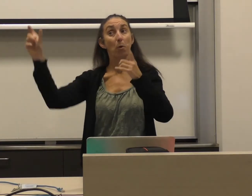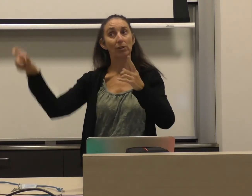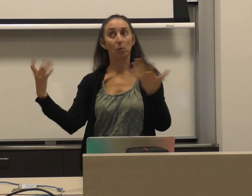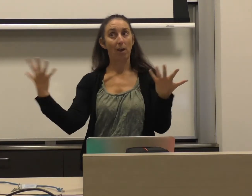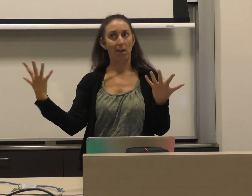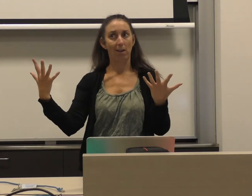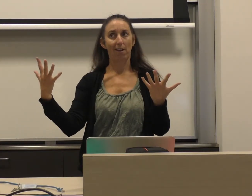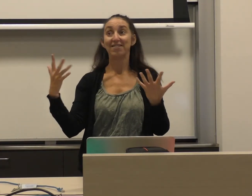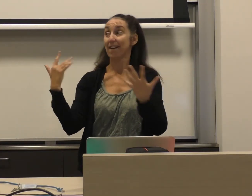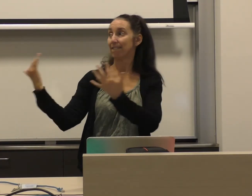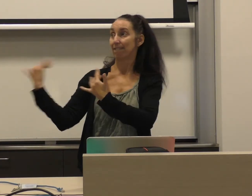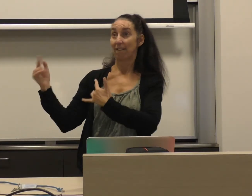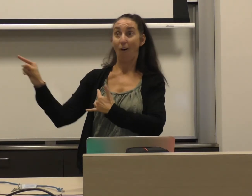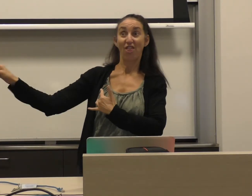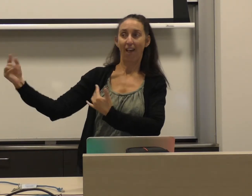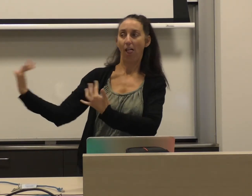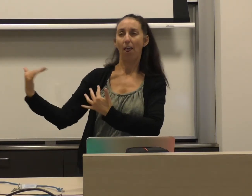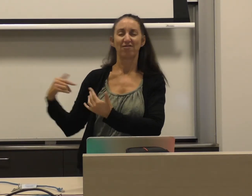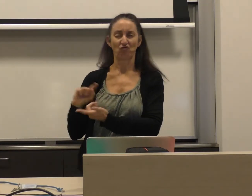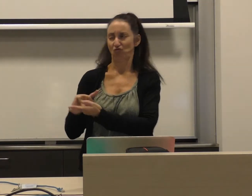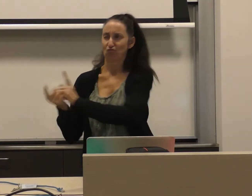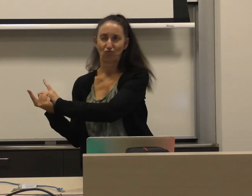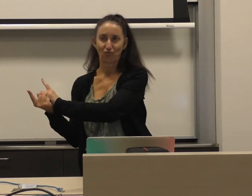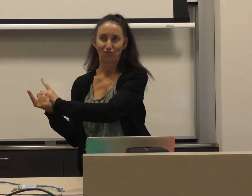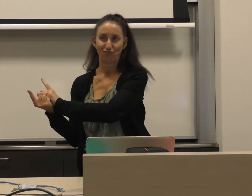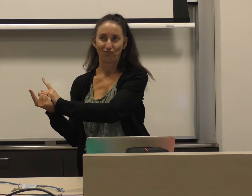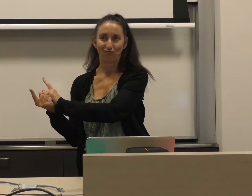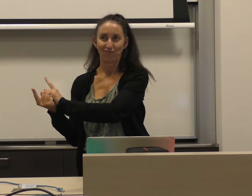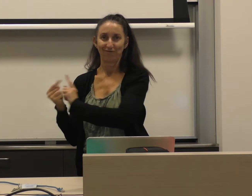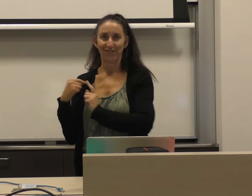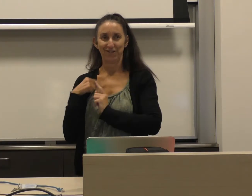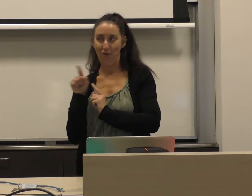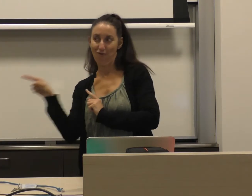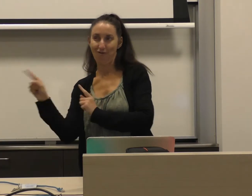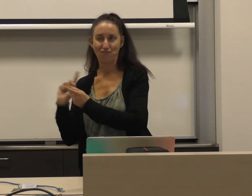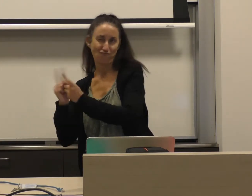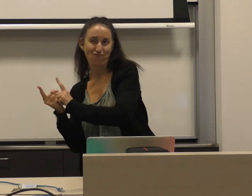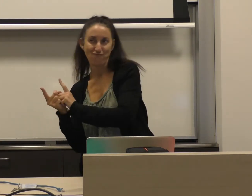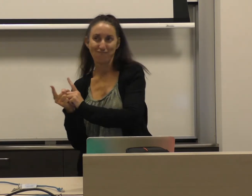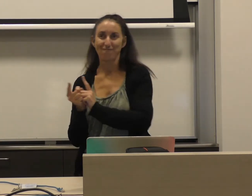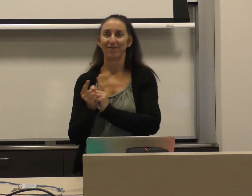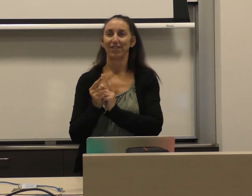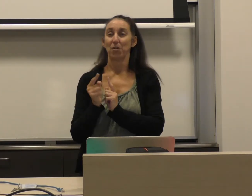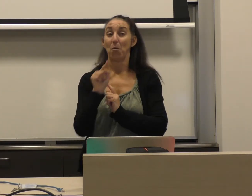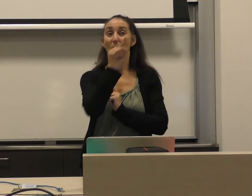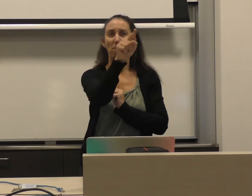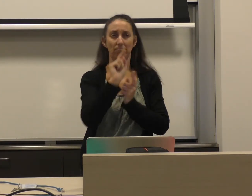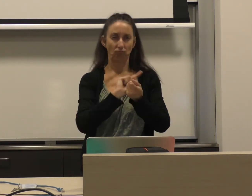And it really depends on where the person is. And you can even direct that facial expression